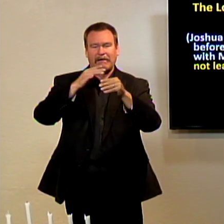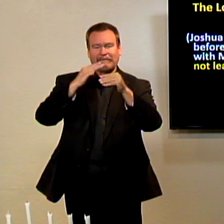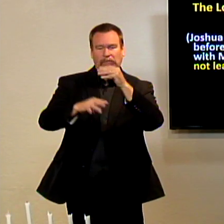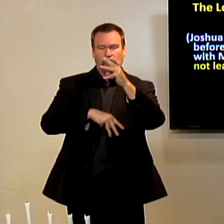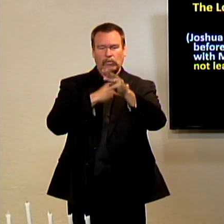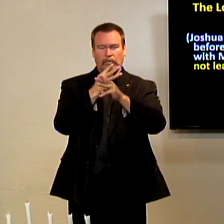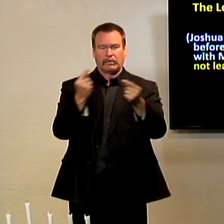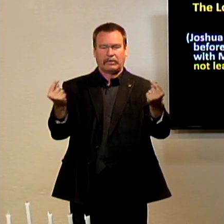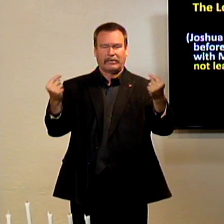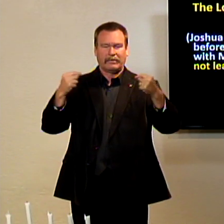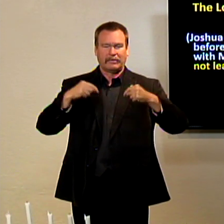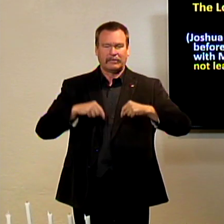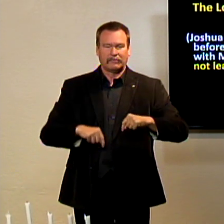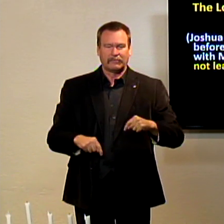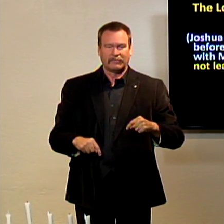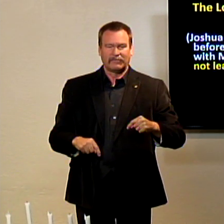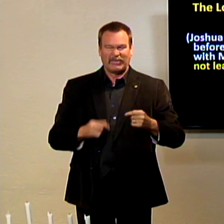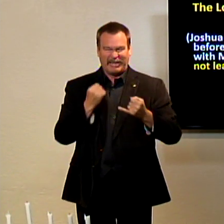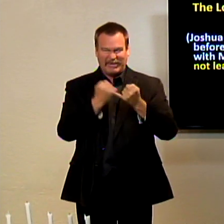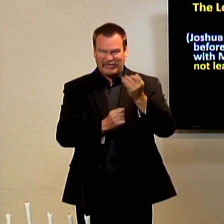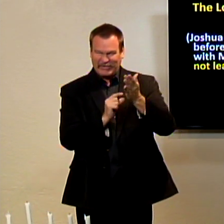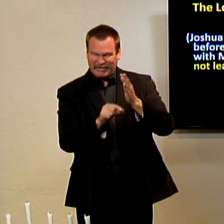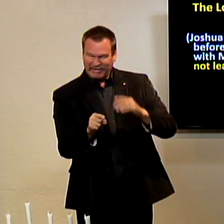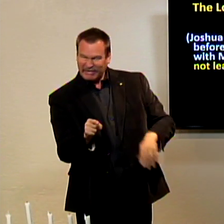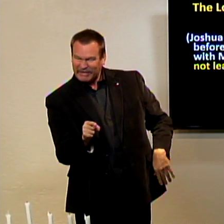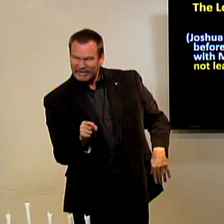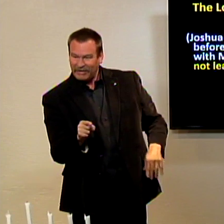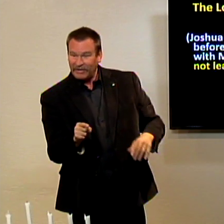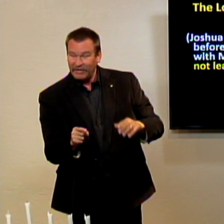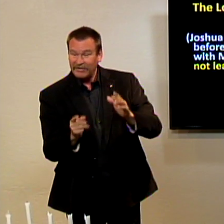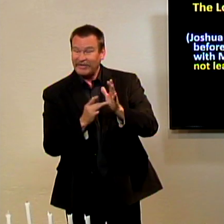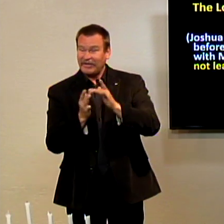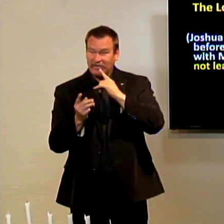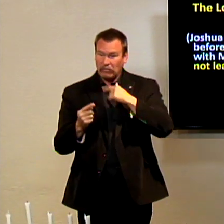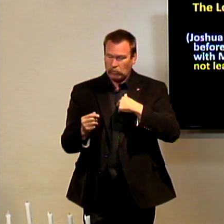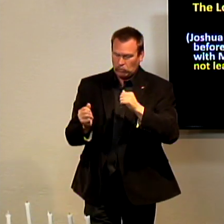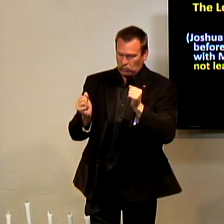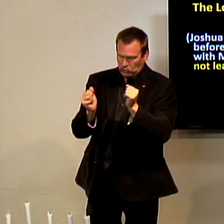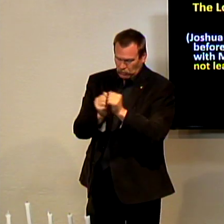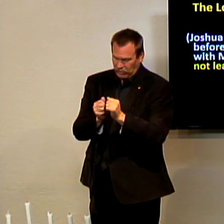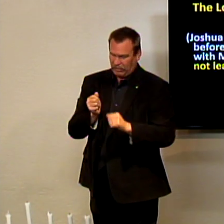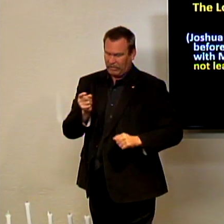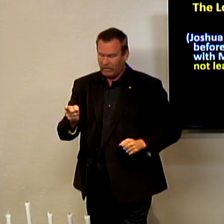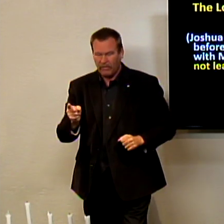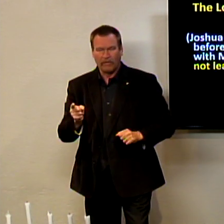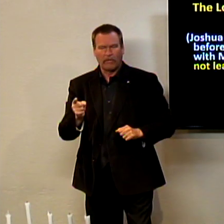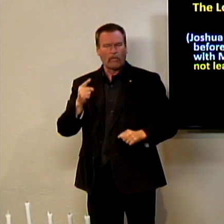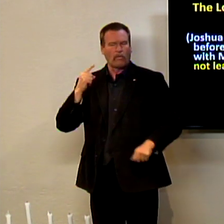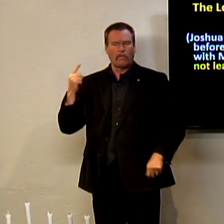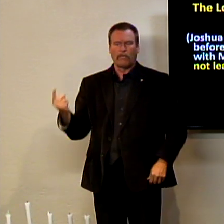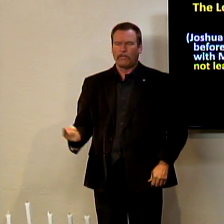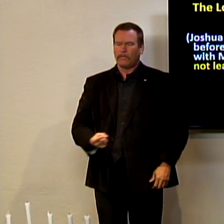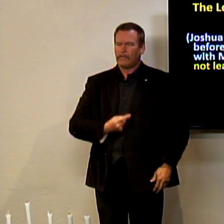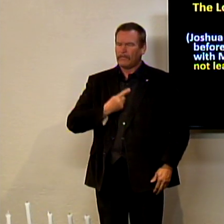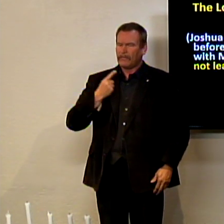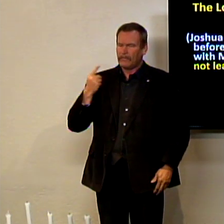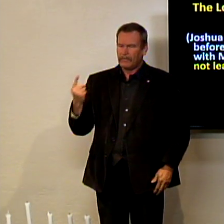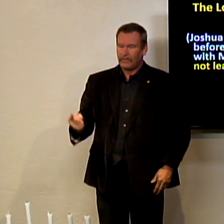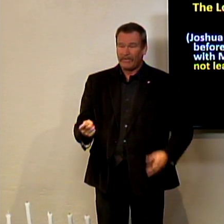always until the end of time. I mean, think of that. Even Jesus said that. I am with you